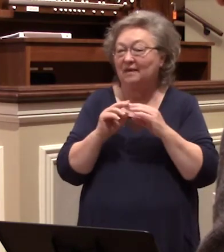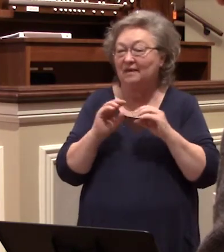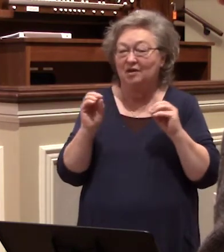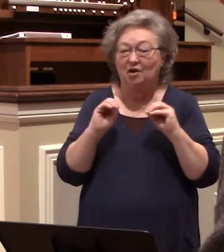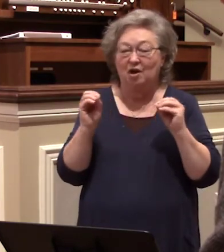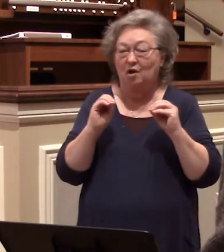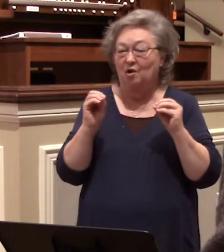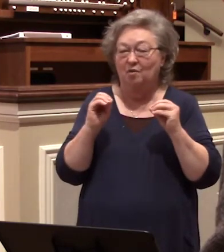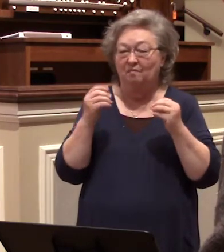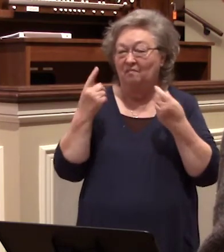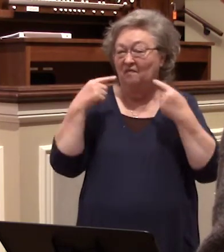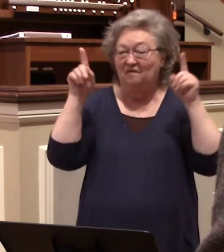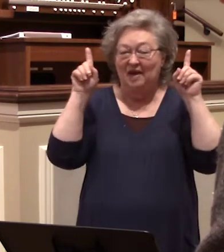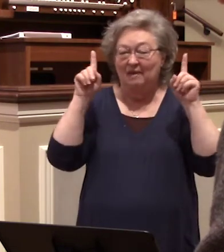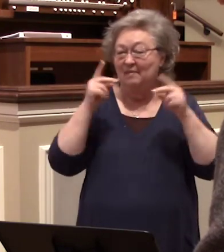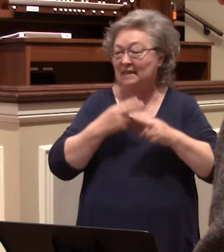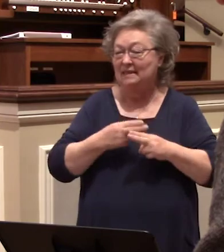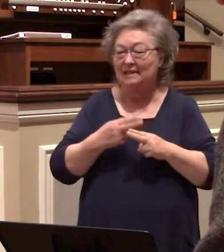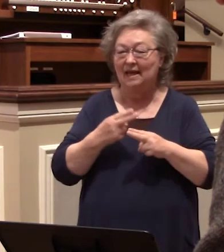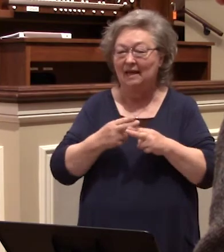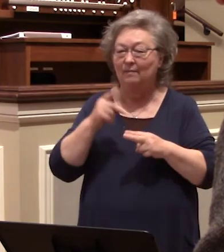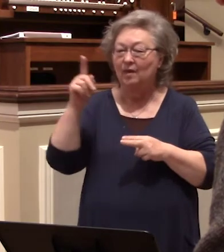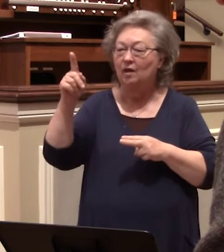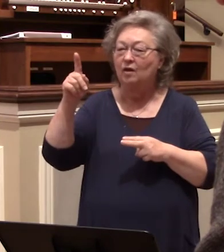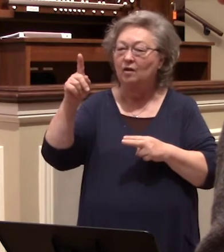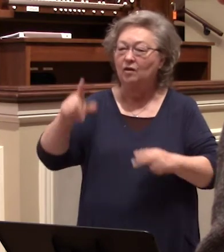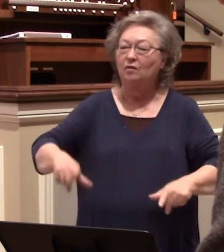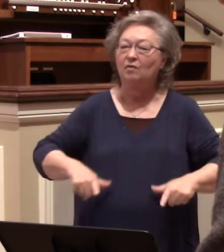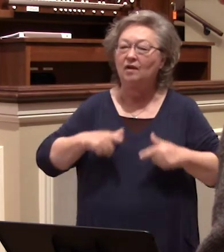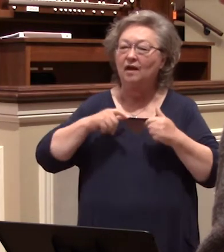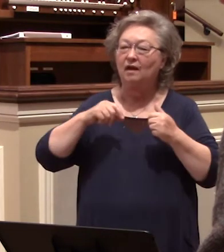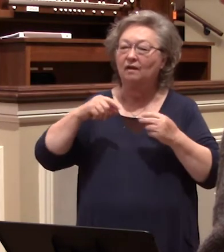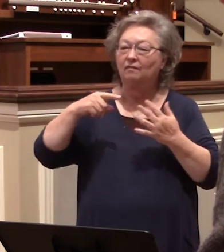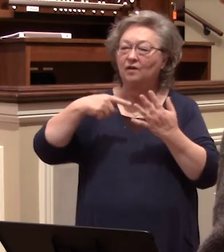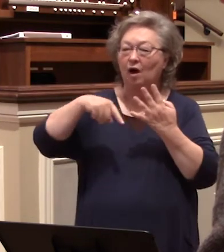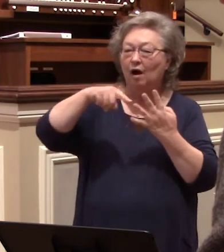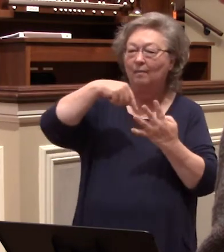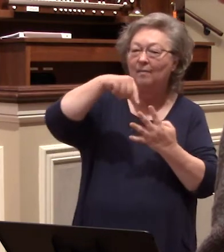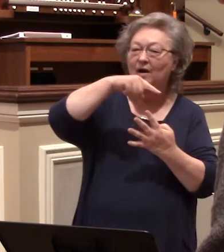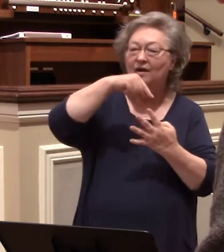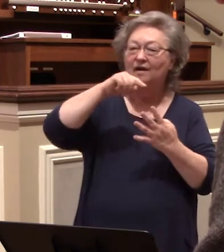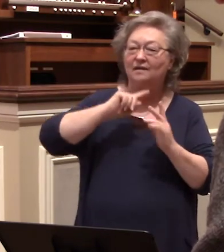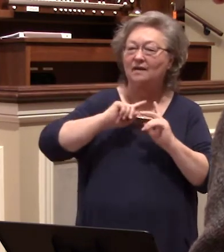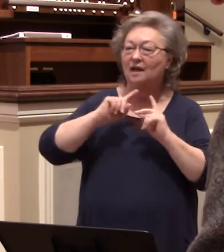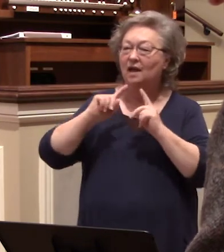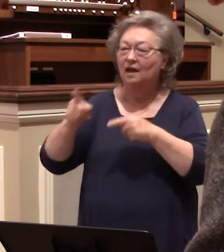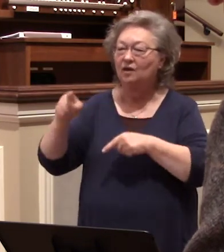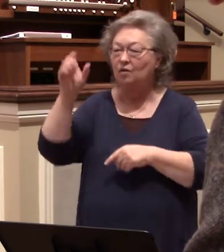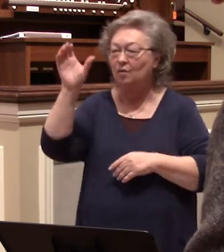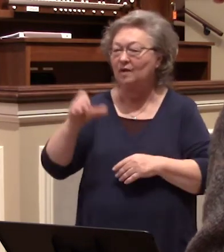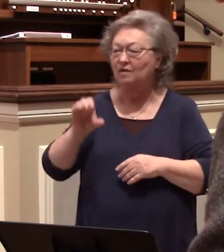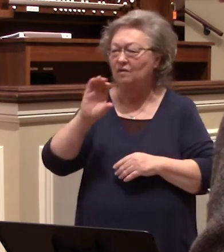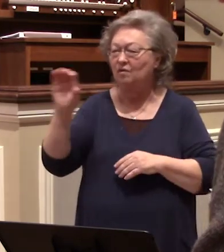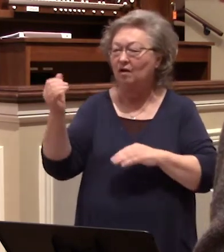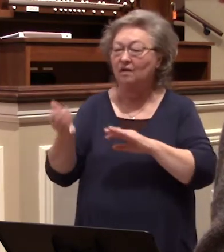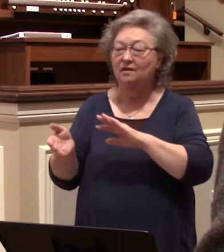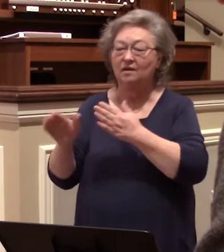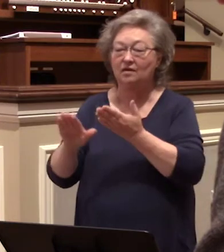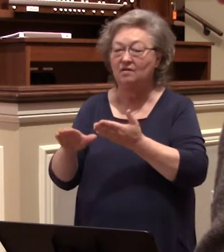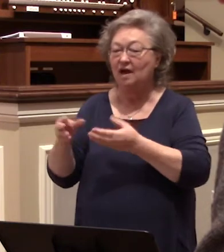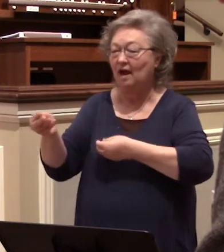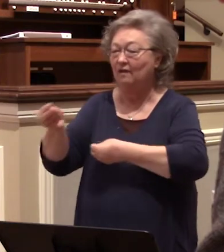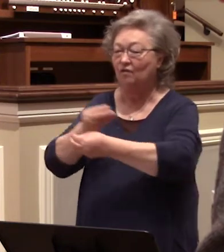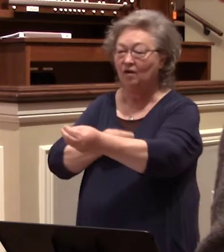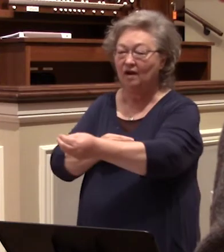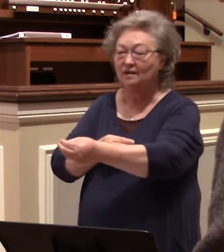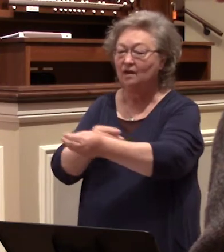And Father, then you lived your life among us. And then Jesus, you went to the cross and you died for us. You demonstrated your